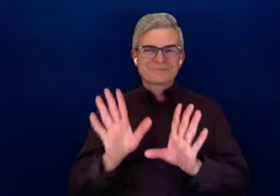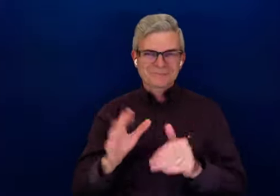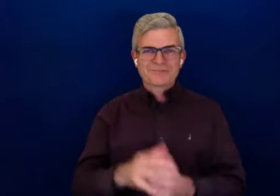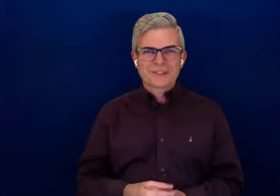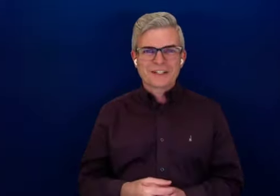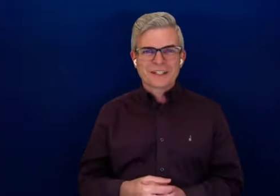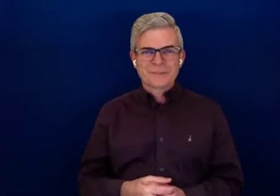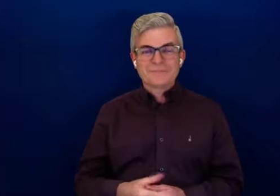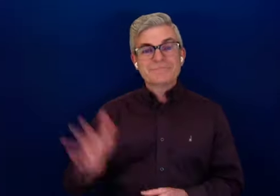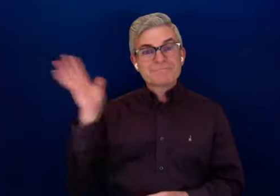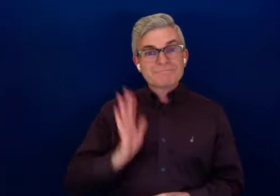again,